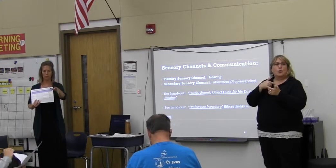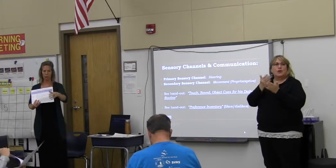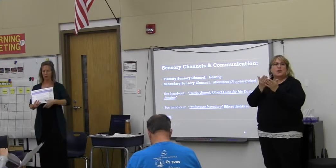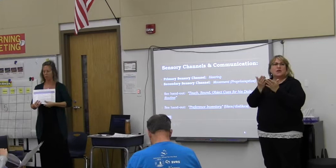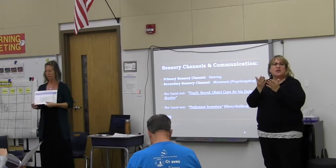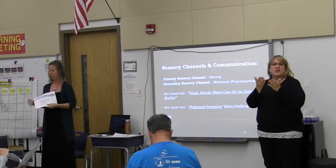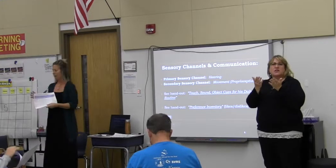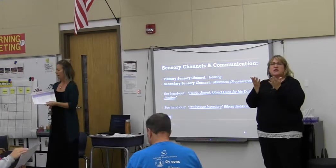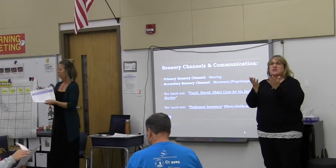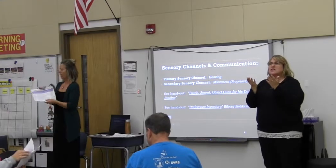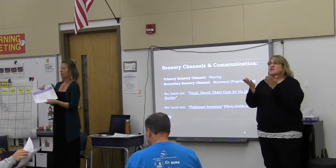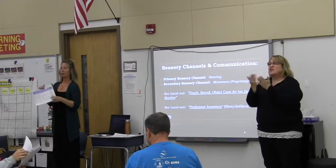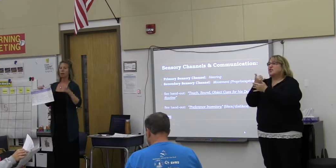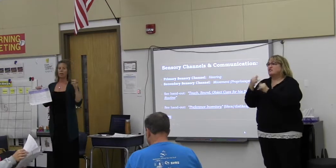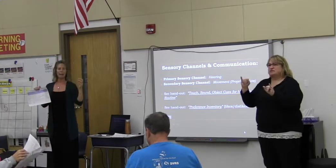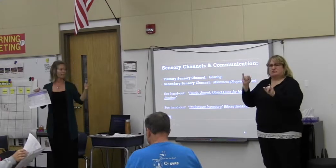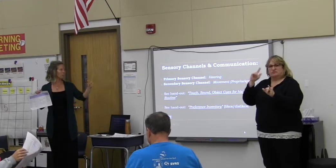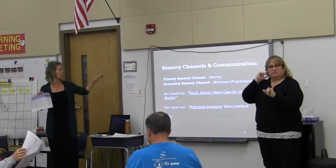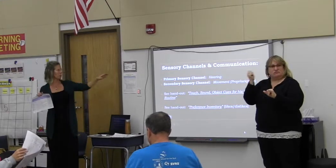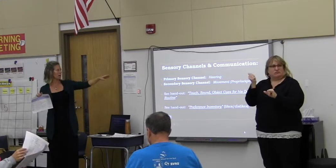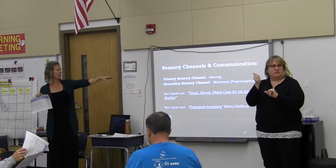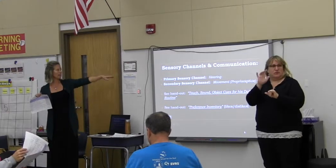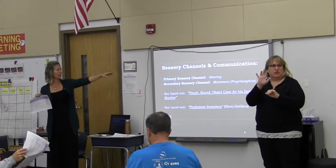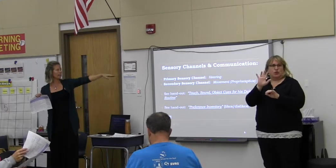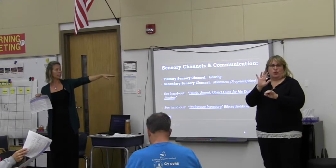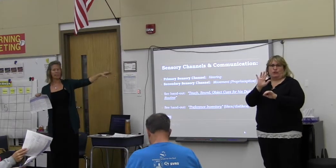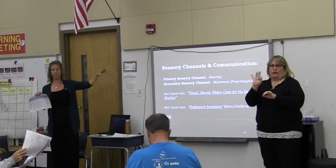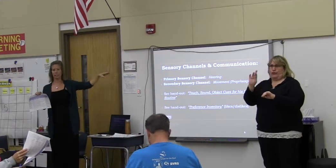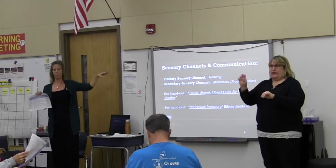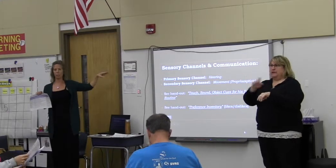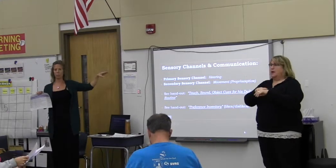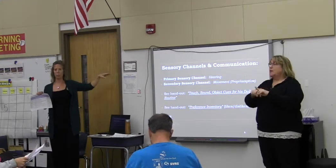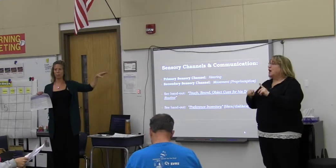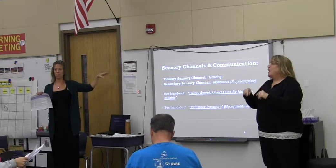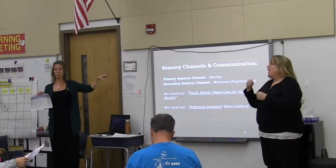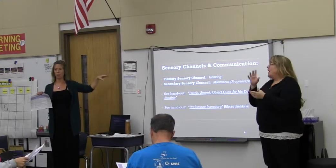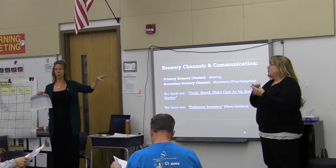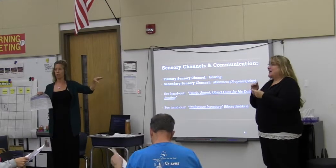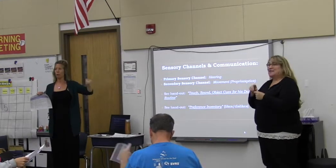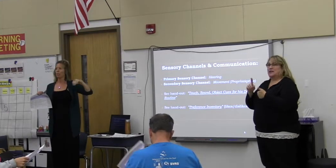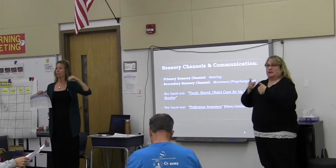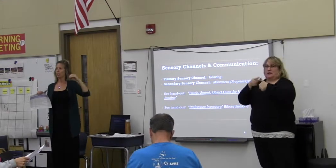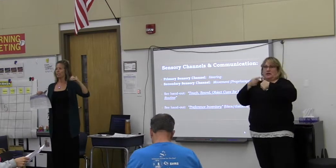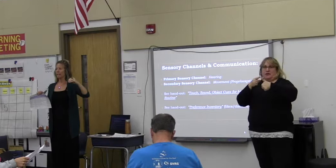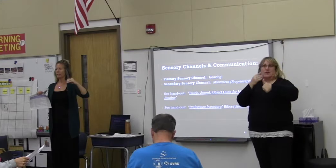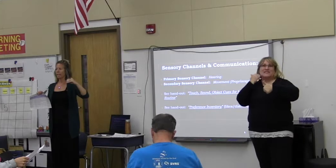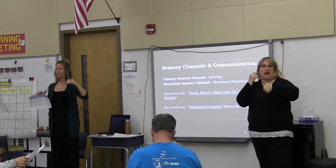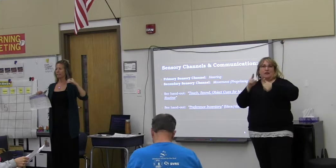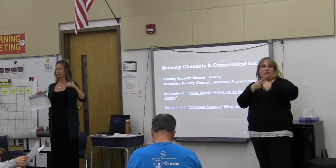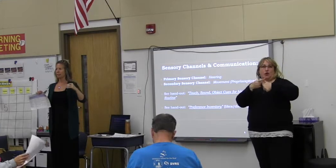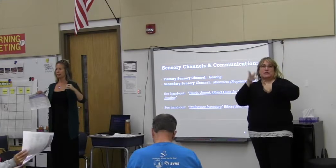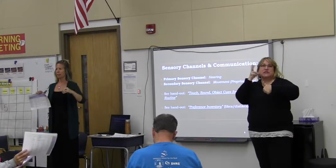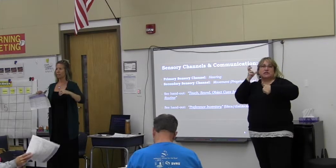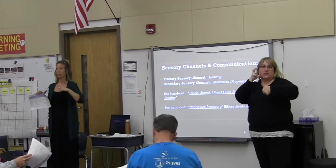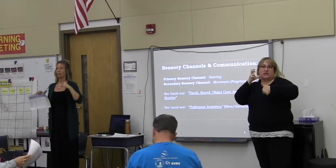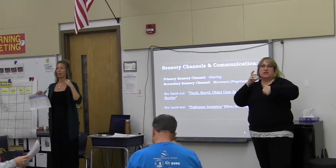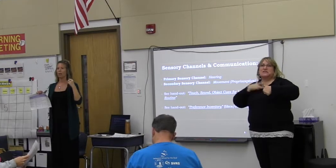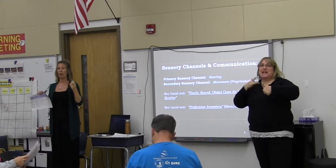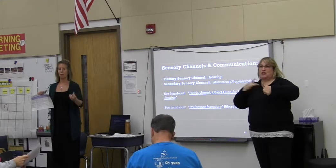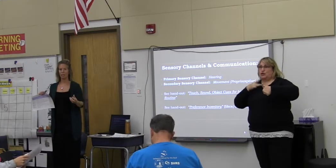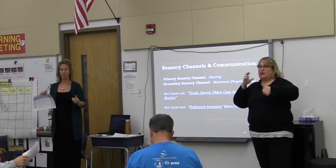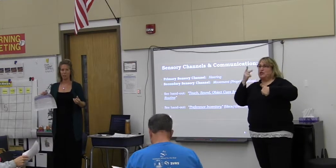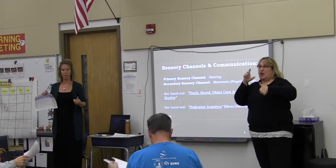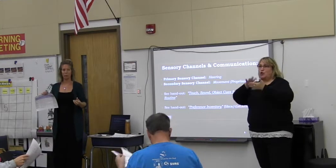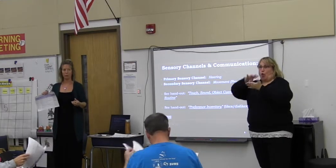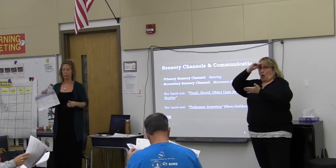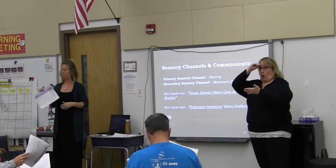on your own time, but as I mentioned, I said that hearing is his primary sensory channel. So we take that into consideration of